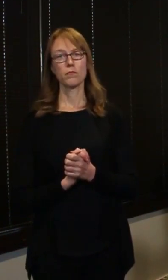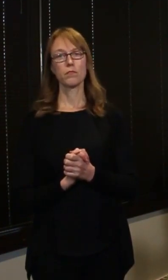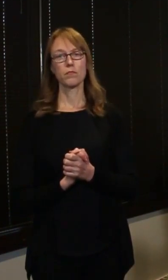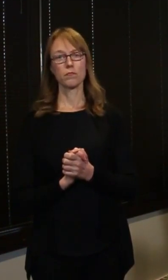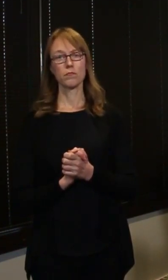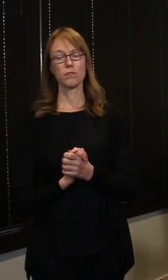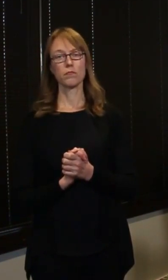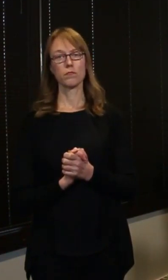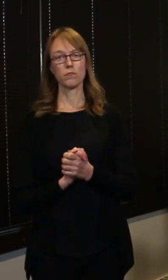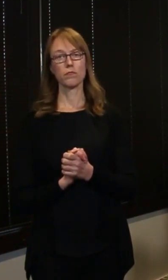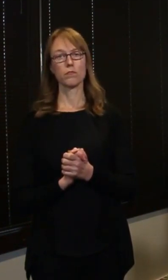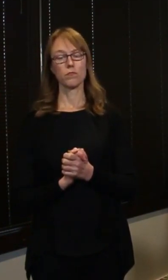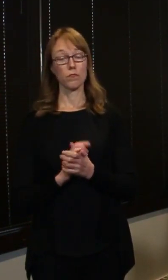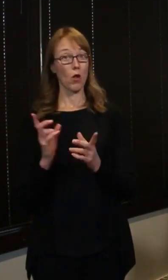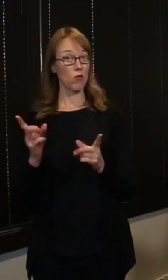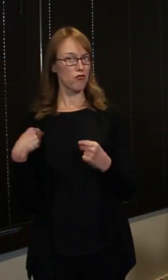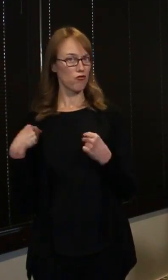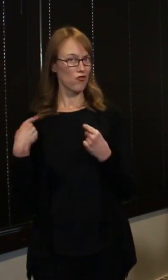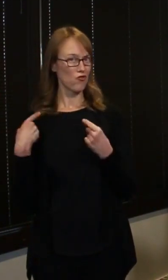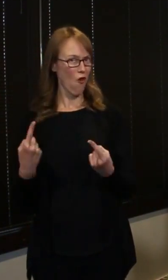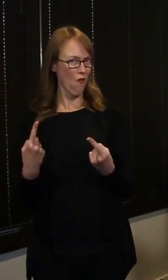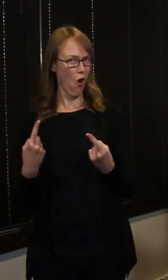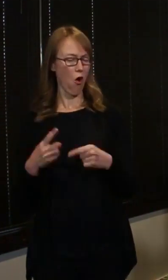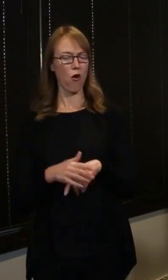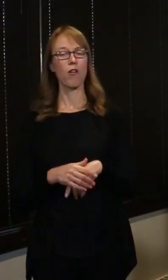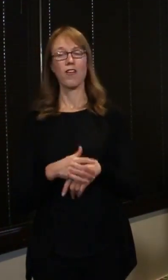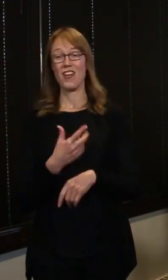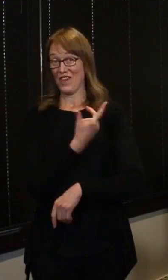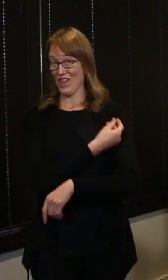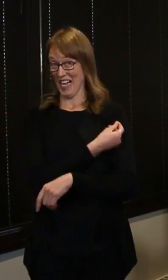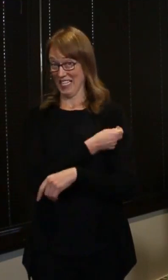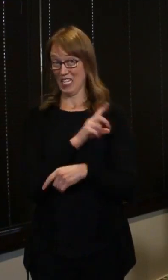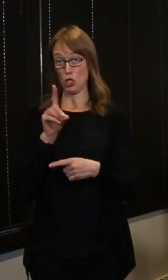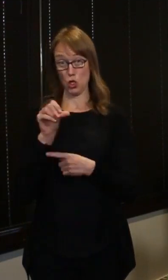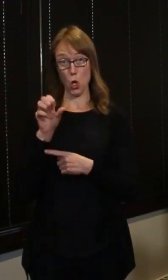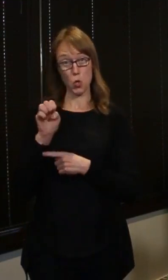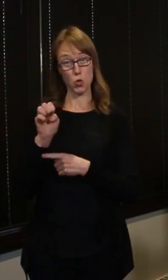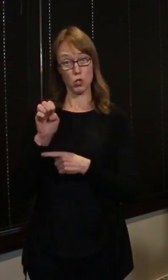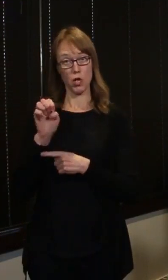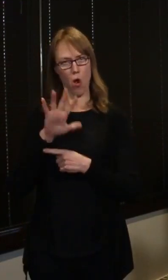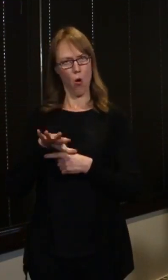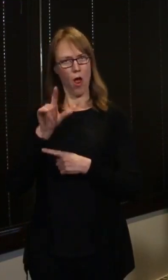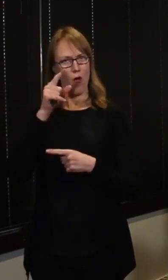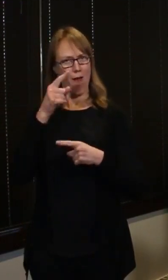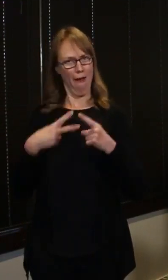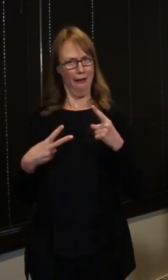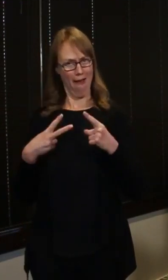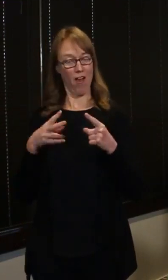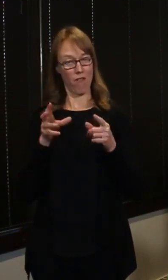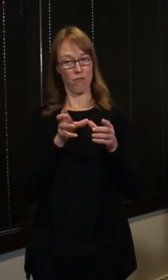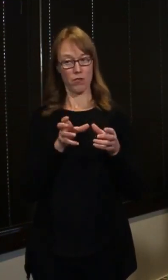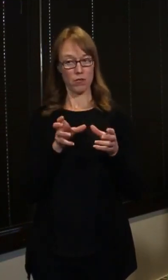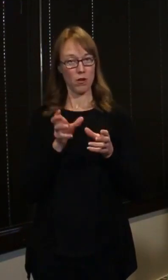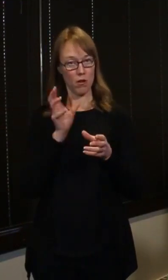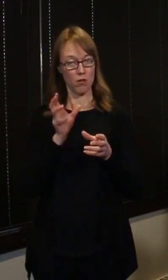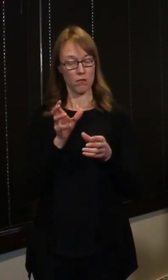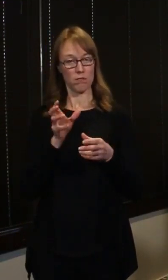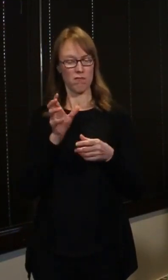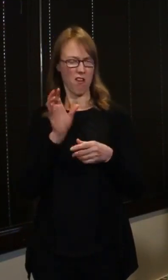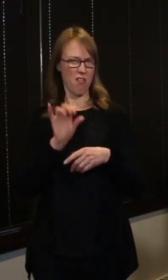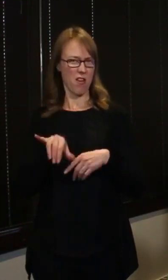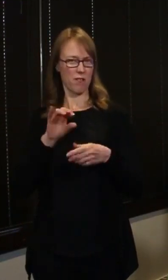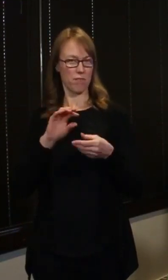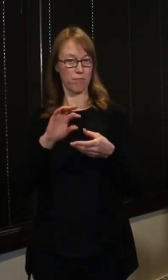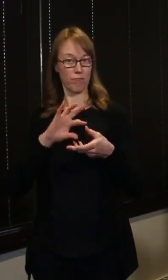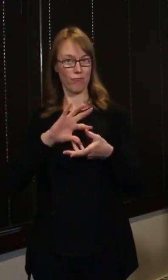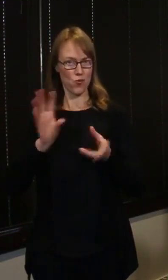vaccine doses that Missouri receives from the federal government is going to be distributed to select hospitals across the